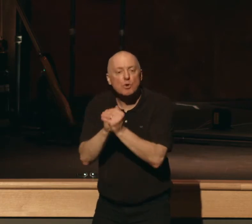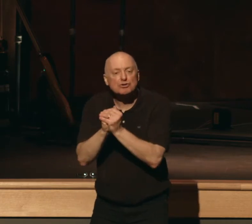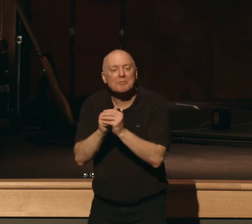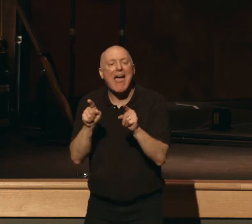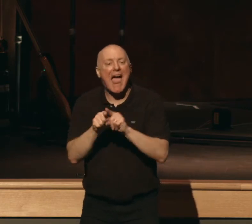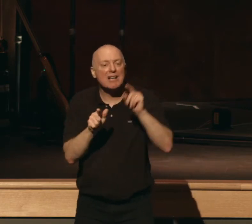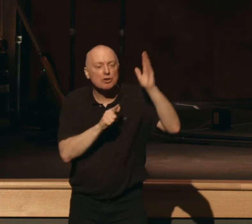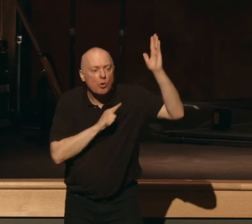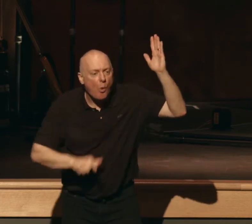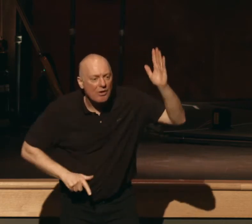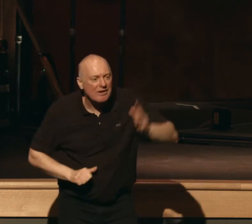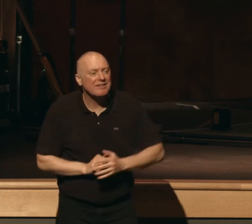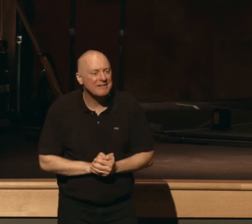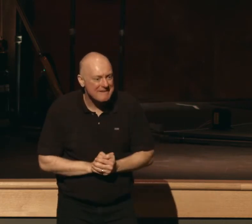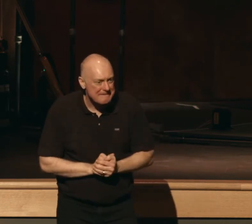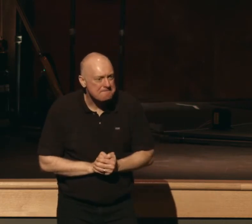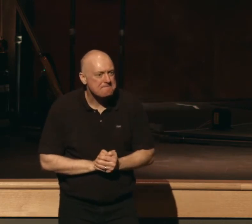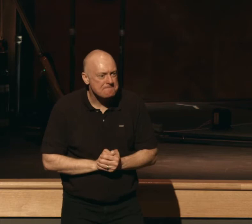Lord.